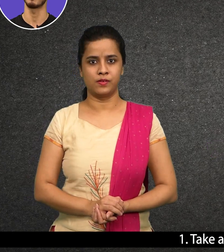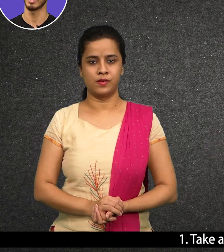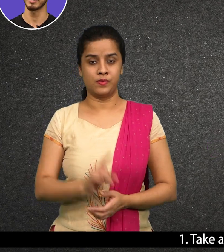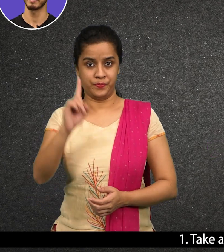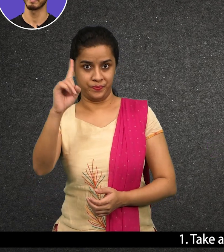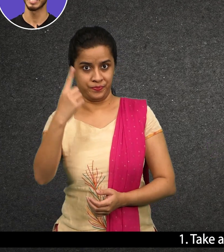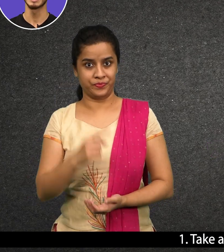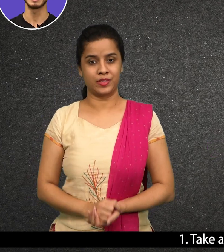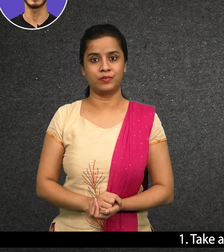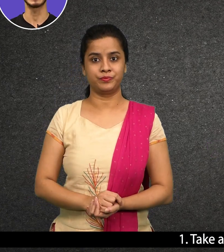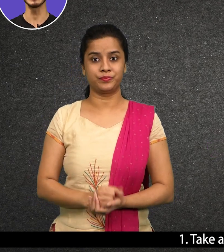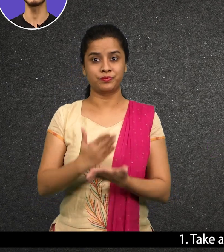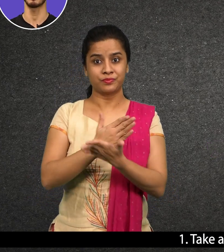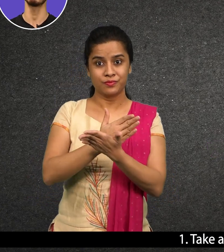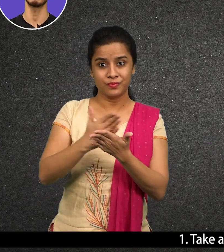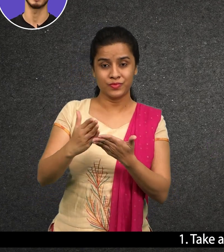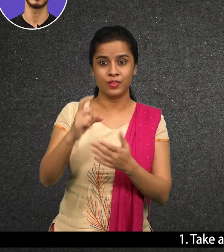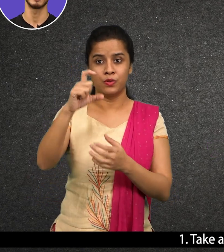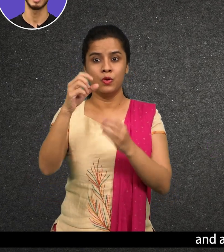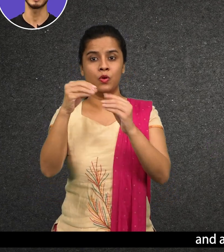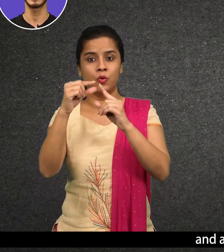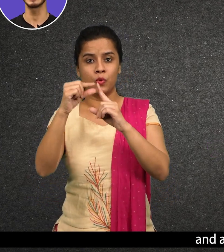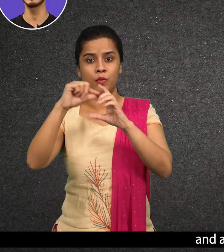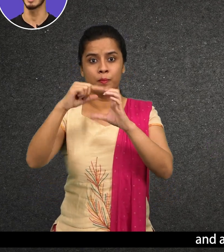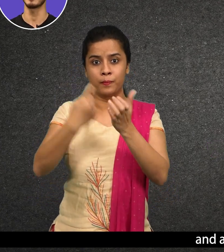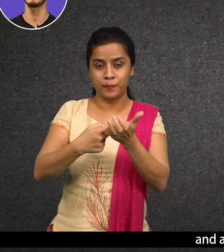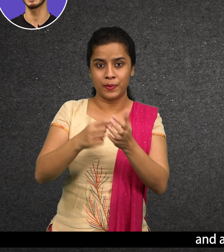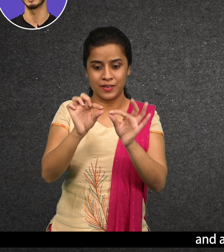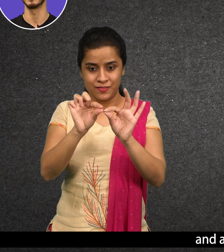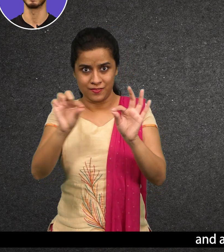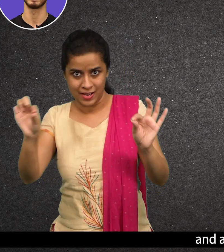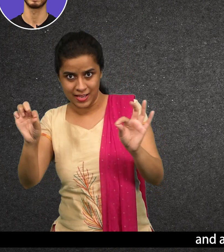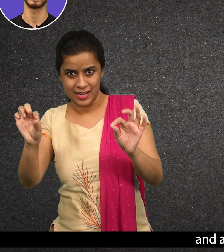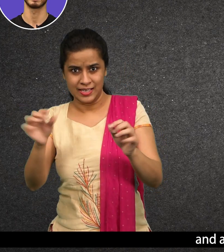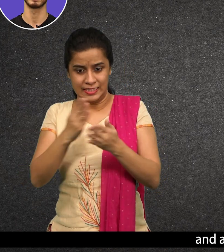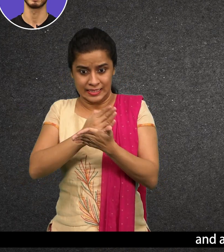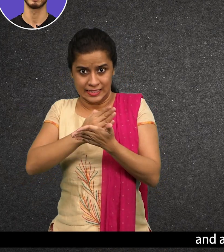Point number 1. Take a clean copper wire and a clean iron nail.